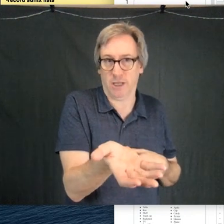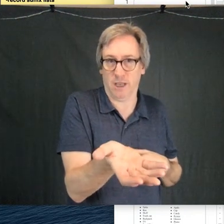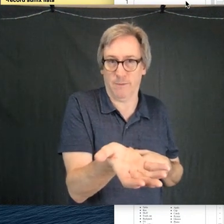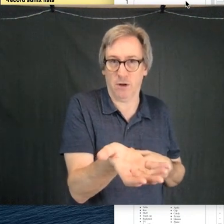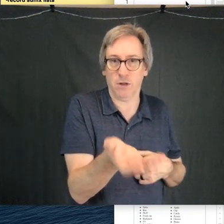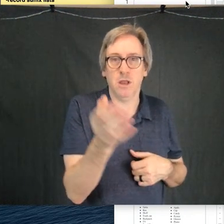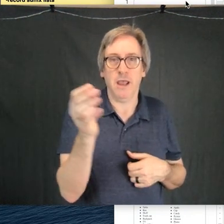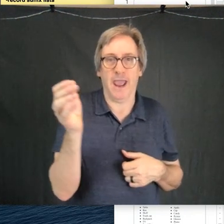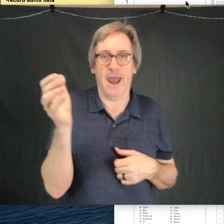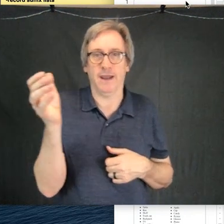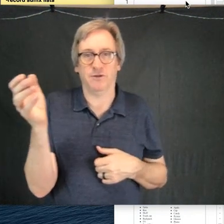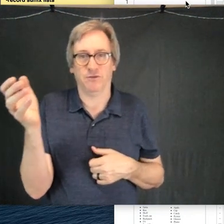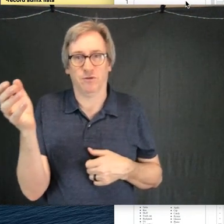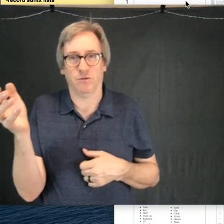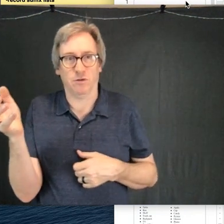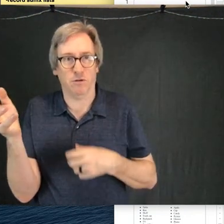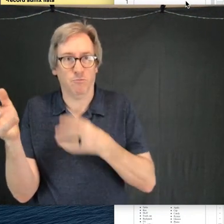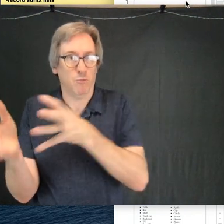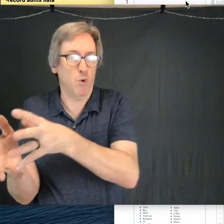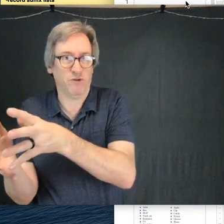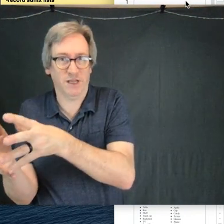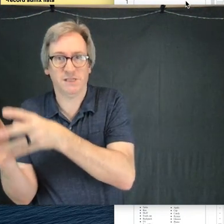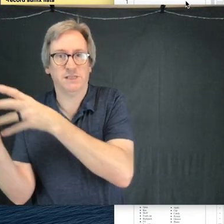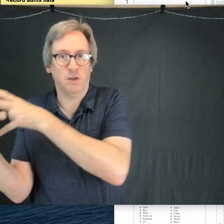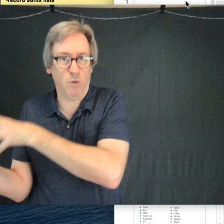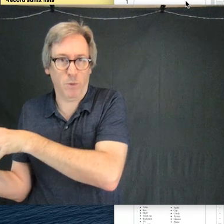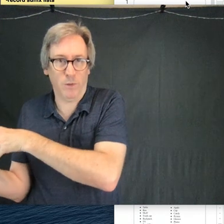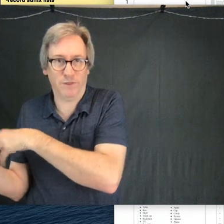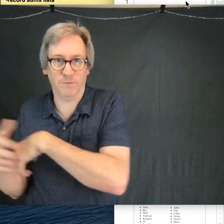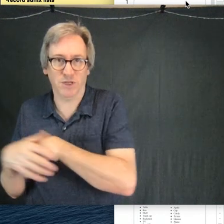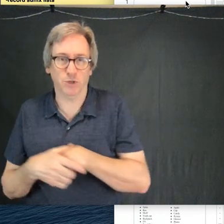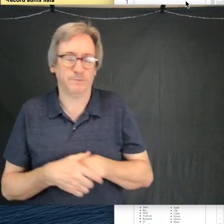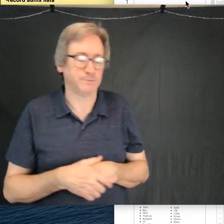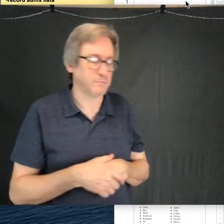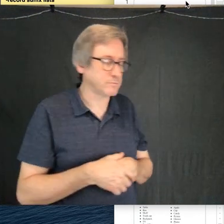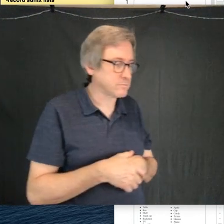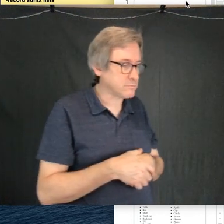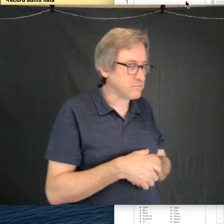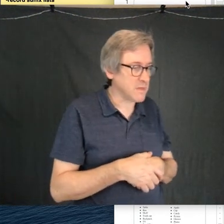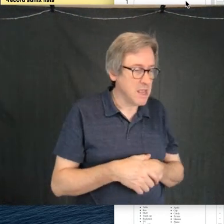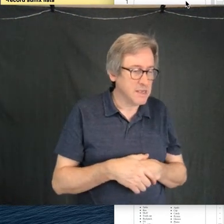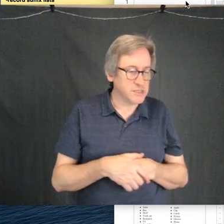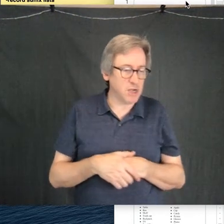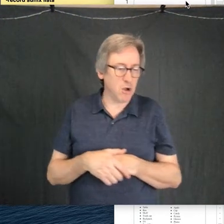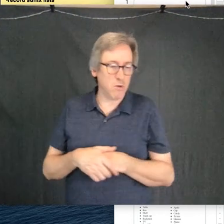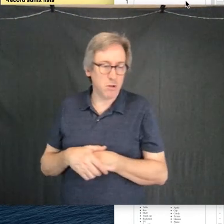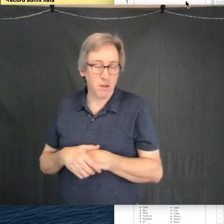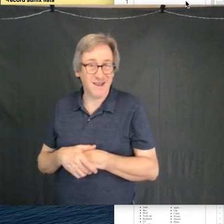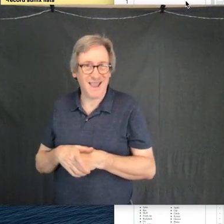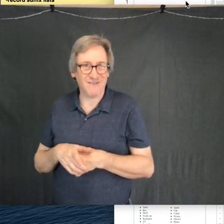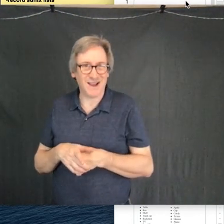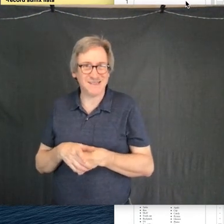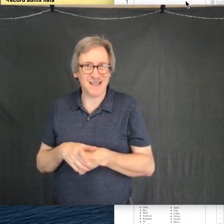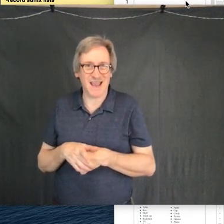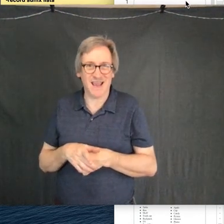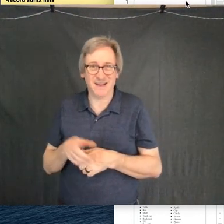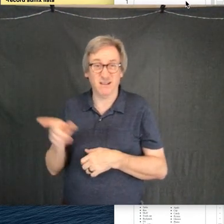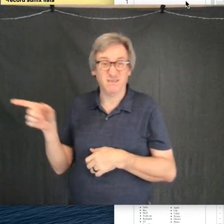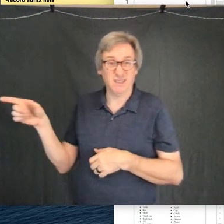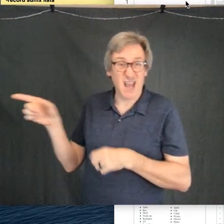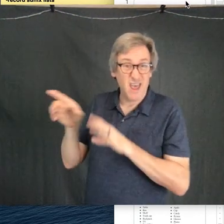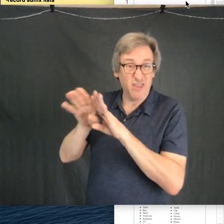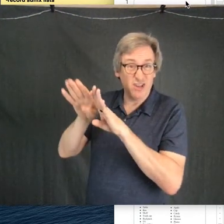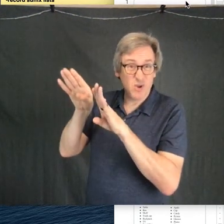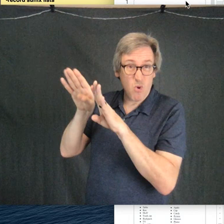we're talking about, and whoever it is, what we want them to do. So if I